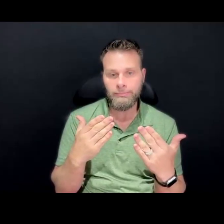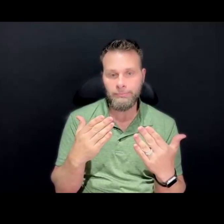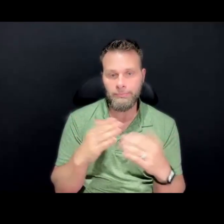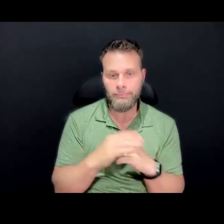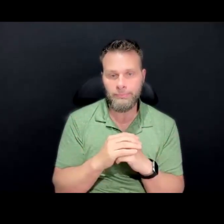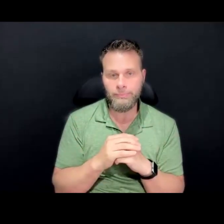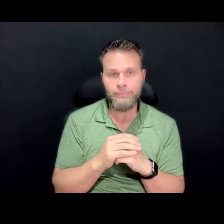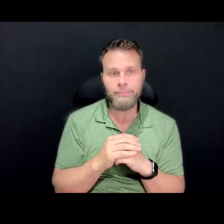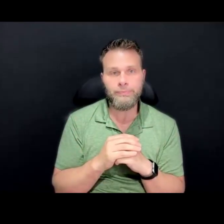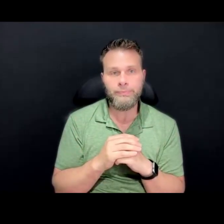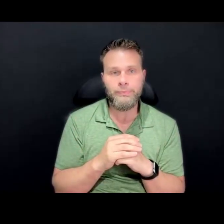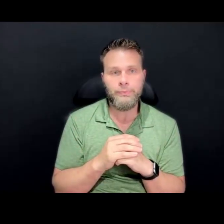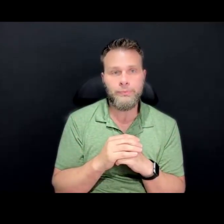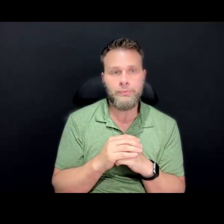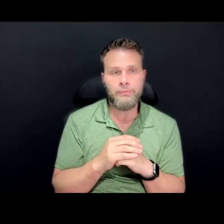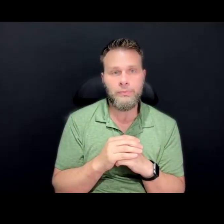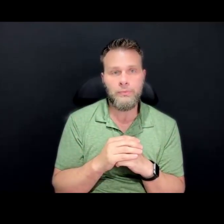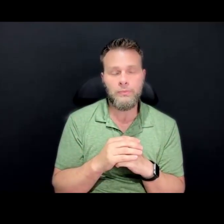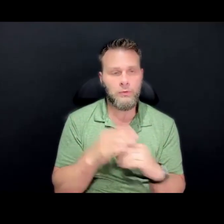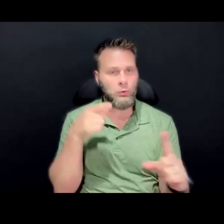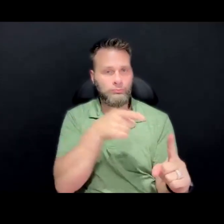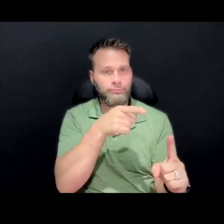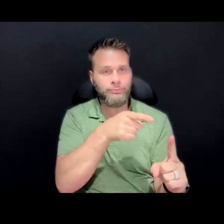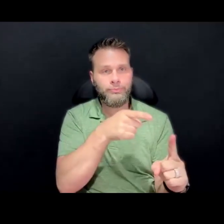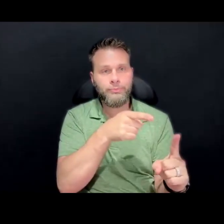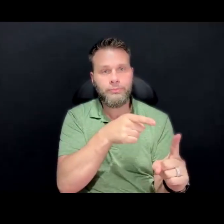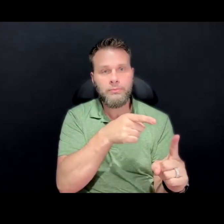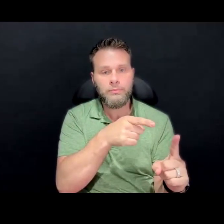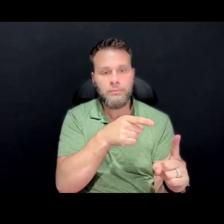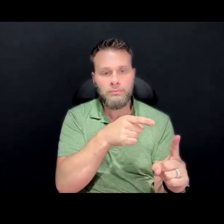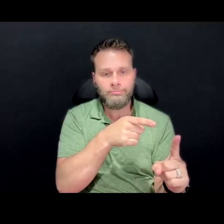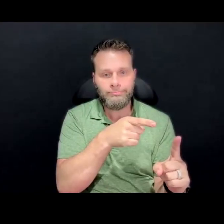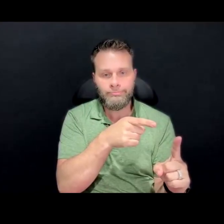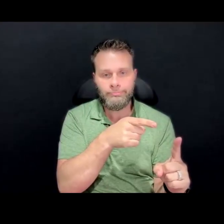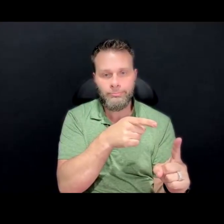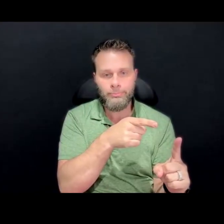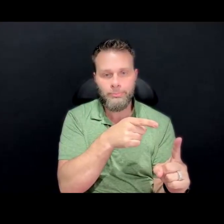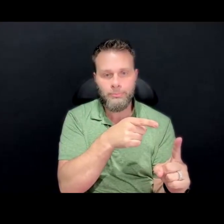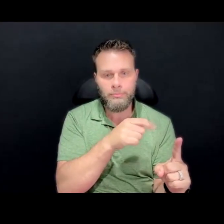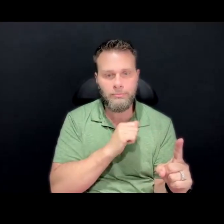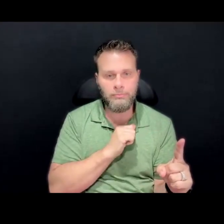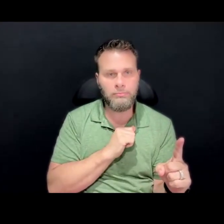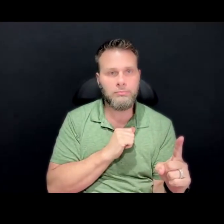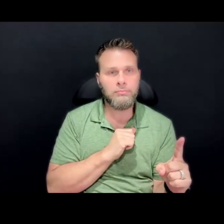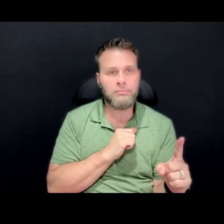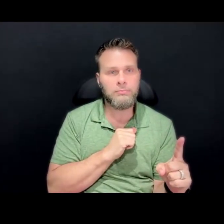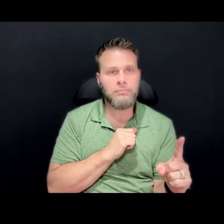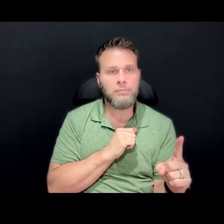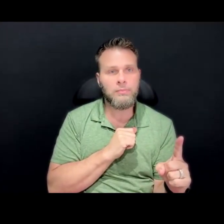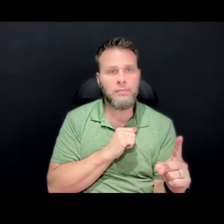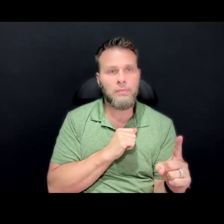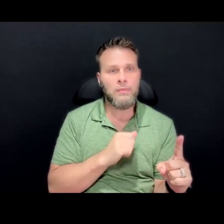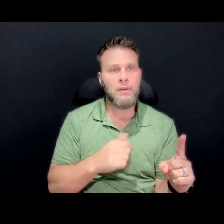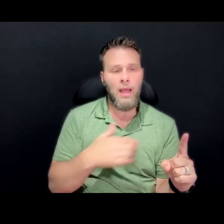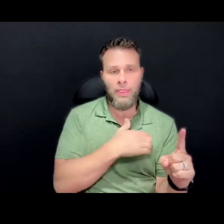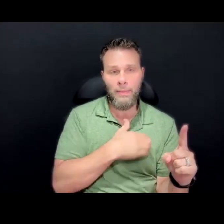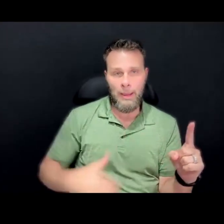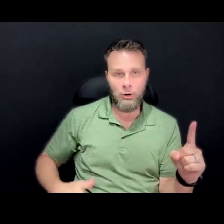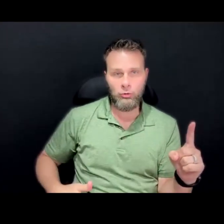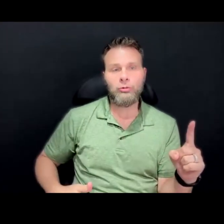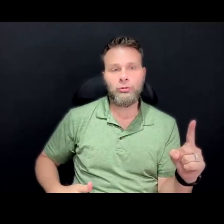Michalou. Because of her, our kids can go to those, those museums. So that's